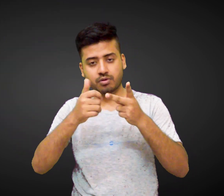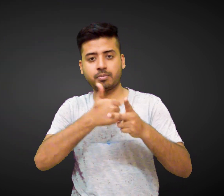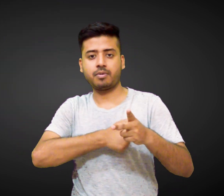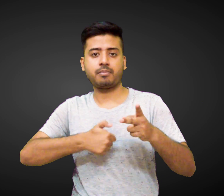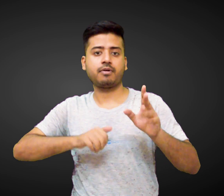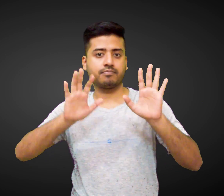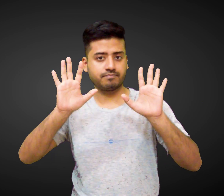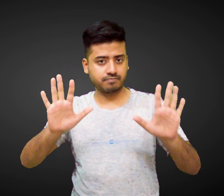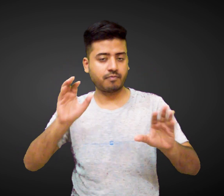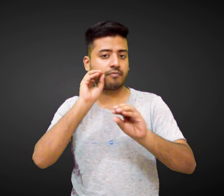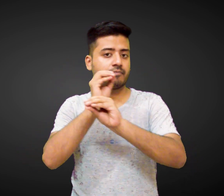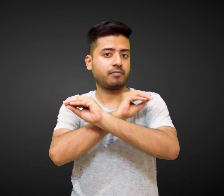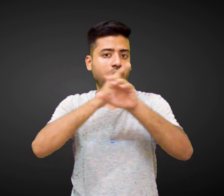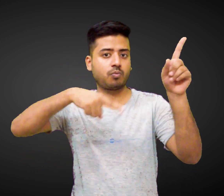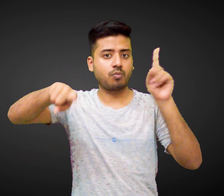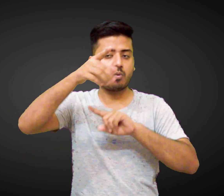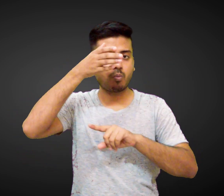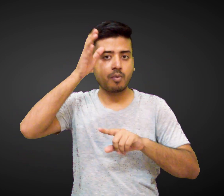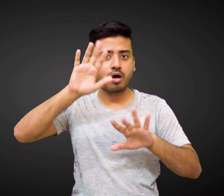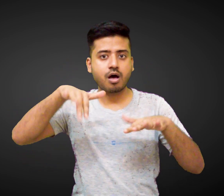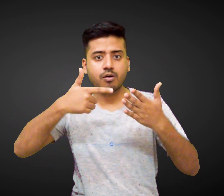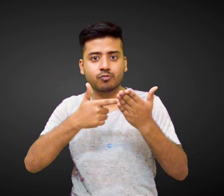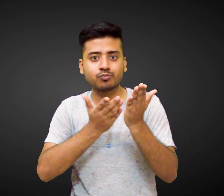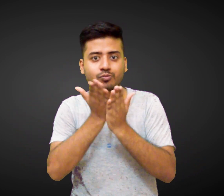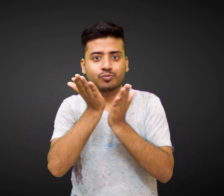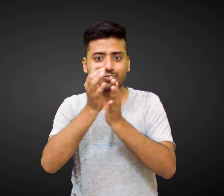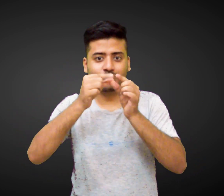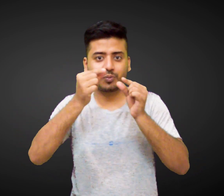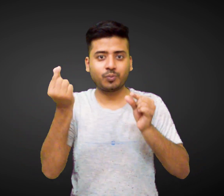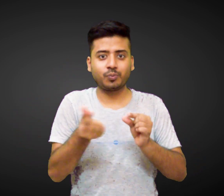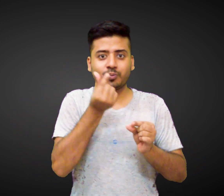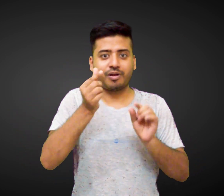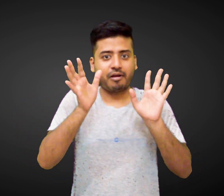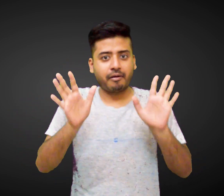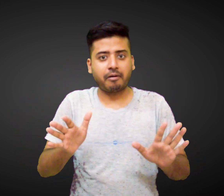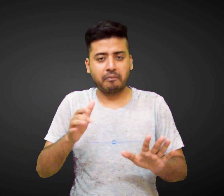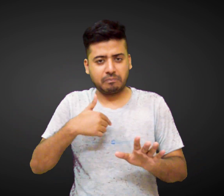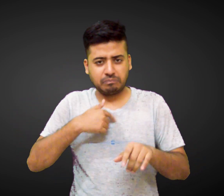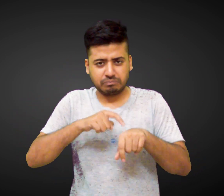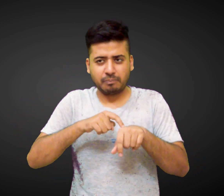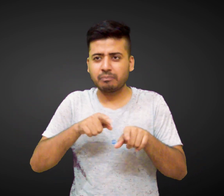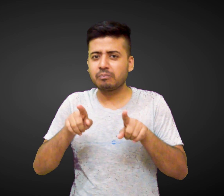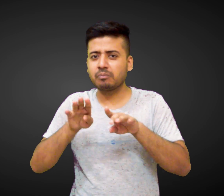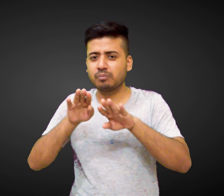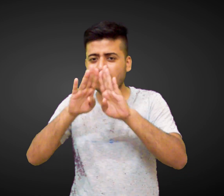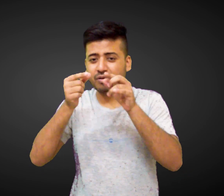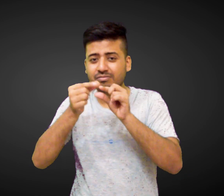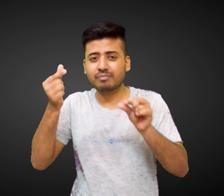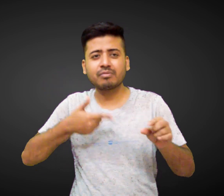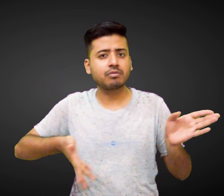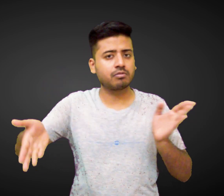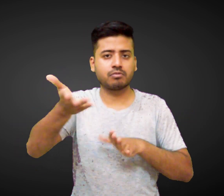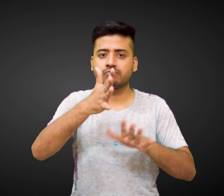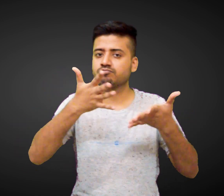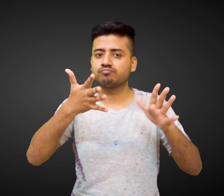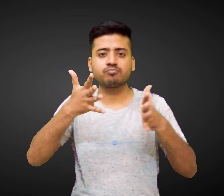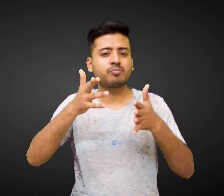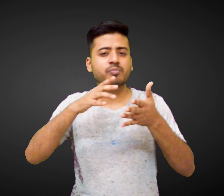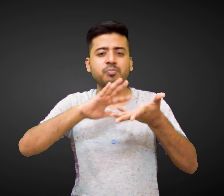seeds. Place the bean halves and seeds in a jar with vodka or another high-proof alcohol. Let it steep for several weeks,